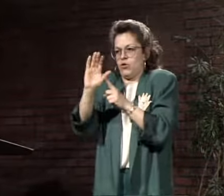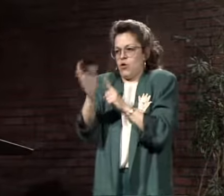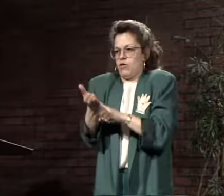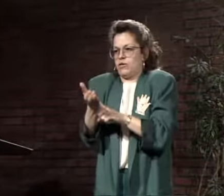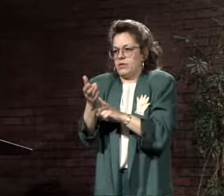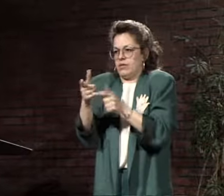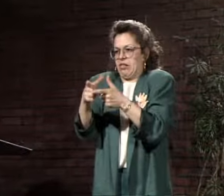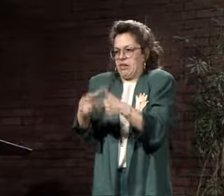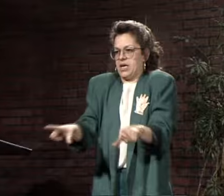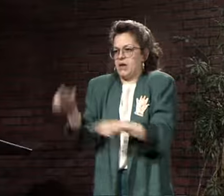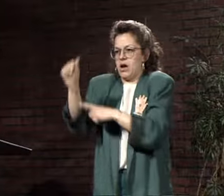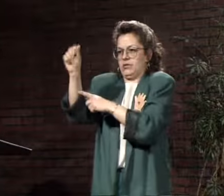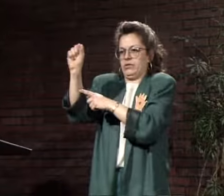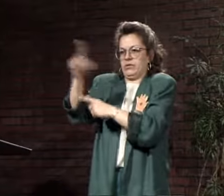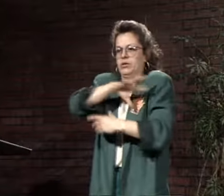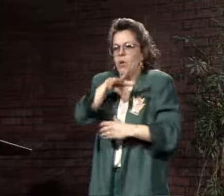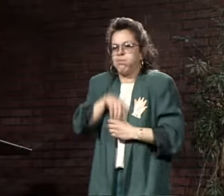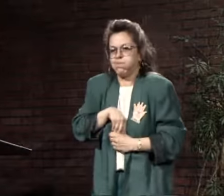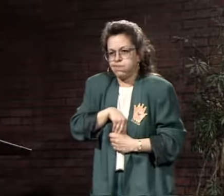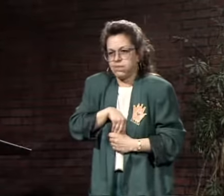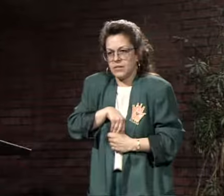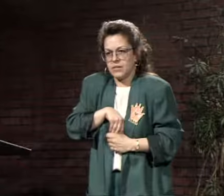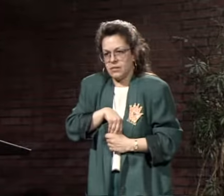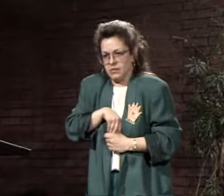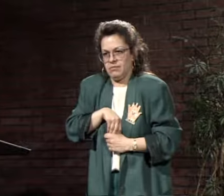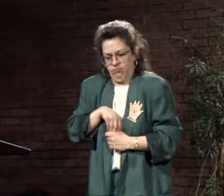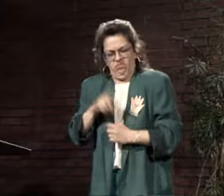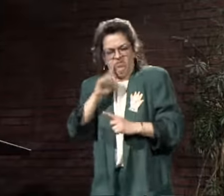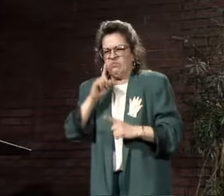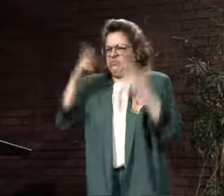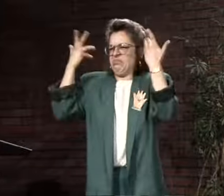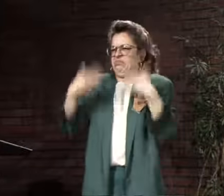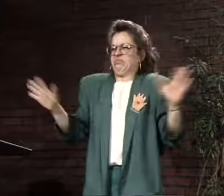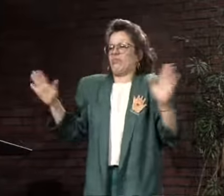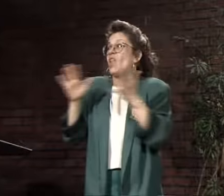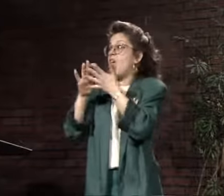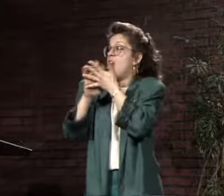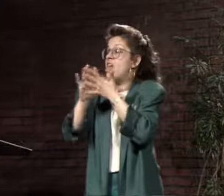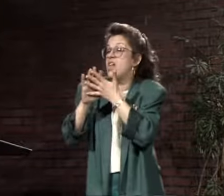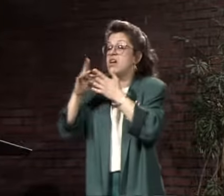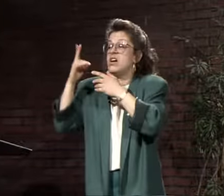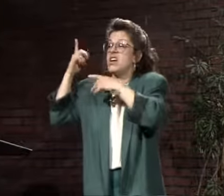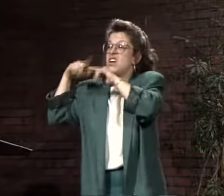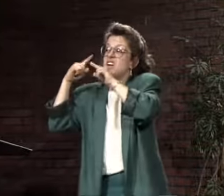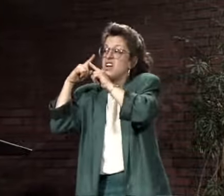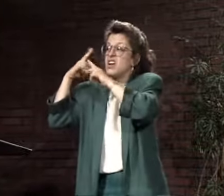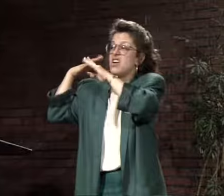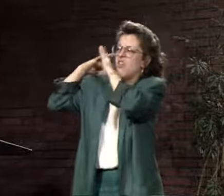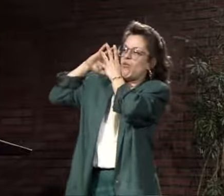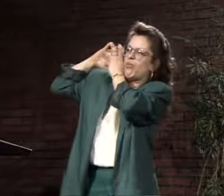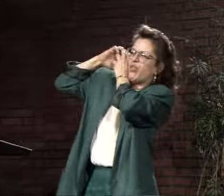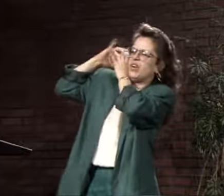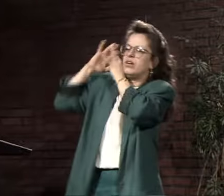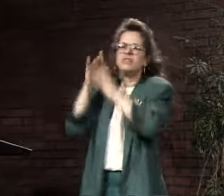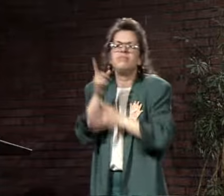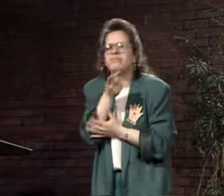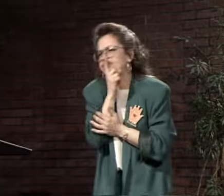Deaf is obvious. It's clear that you are involved in the culture, that you are culturally deaf, that you use ASL. You can't